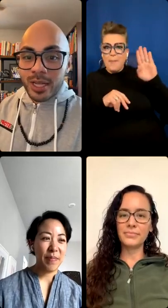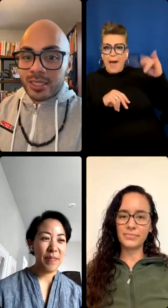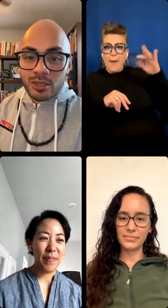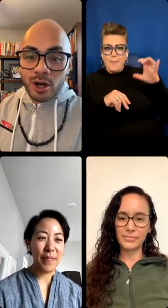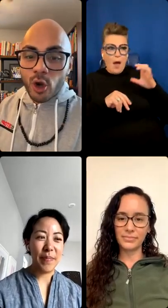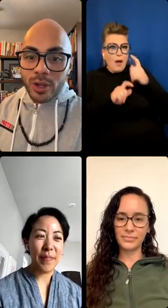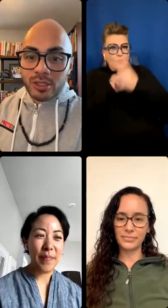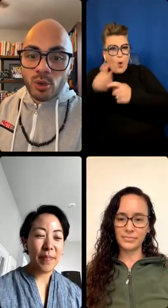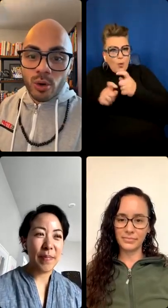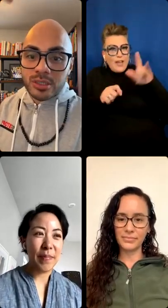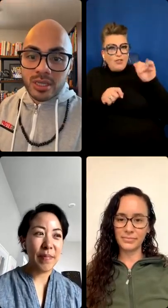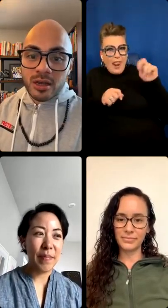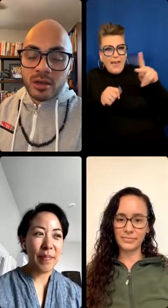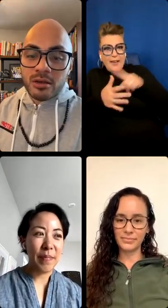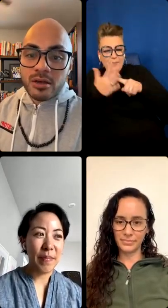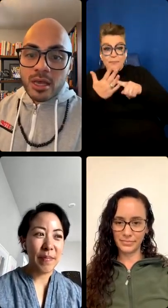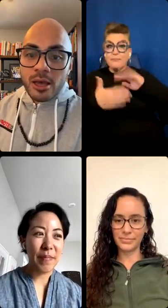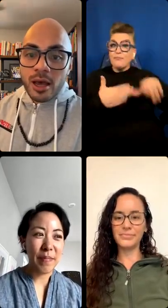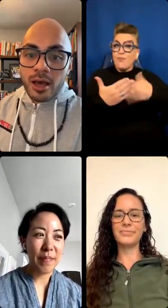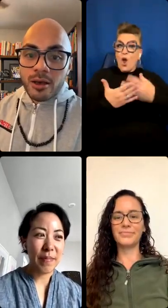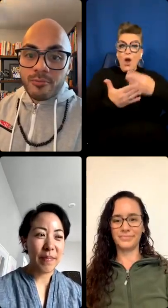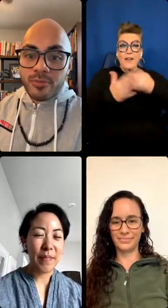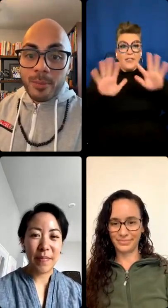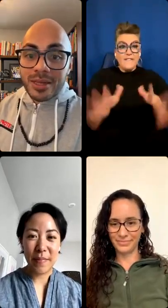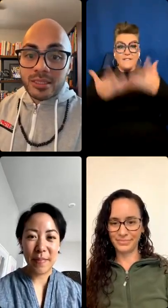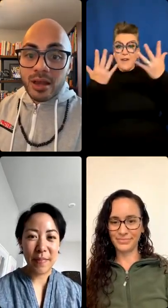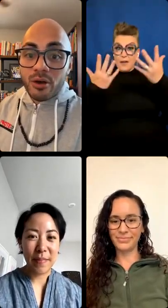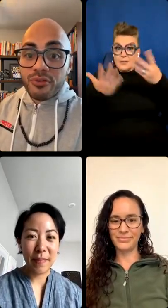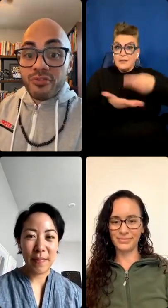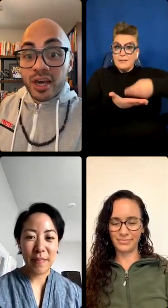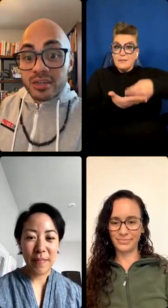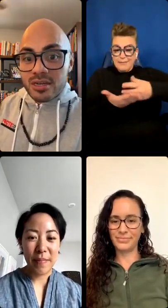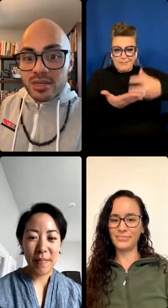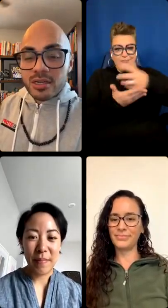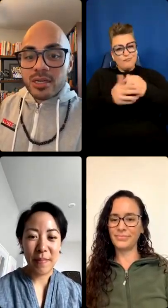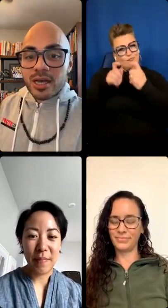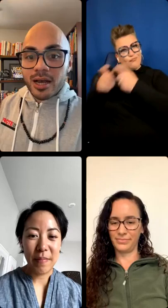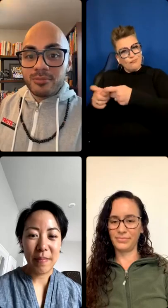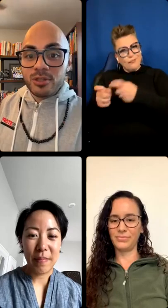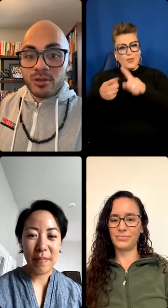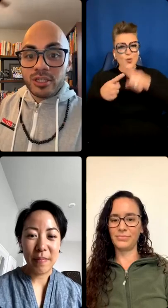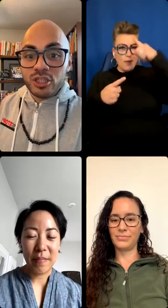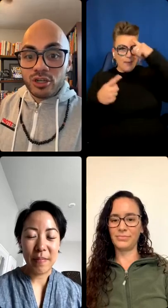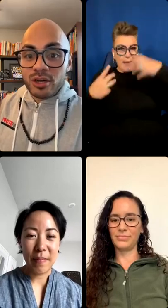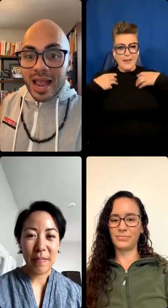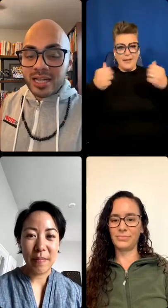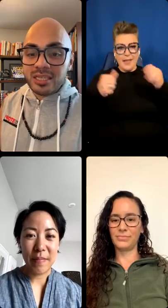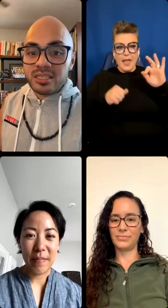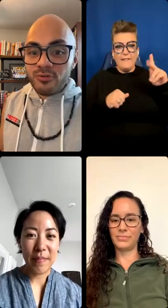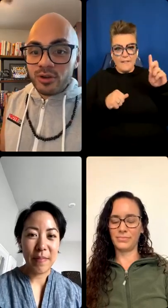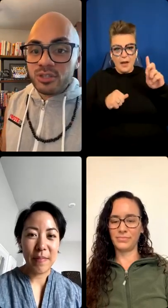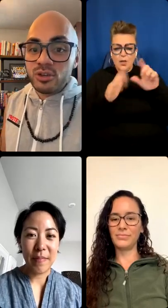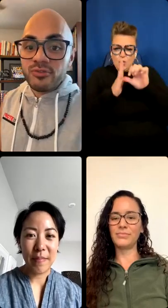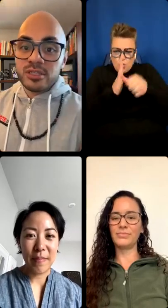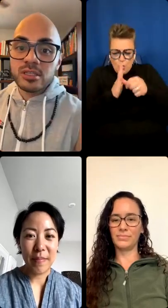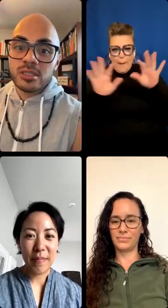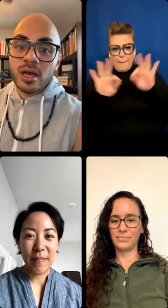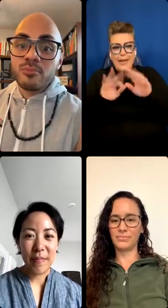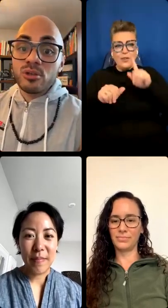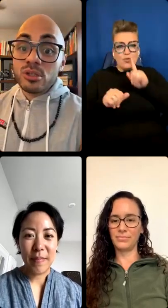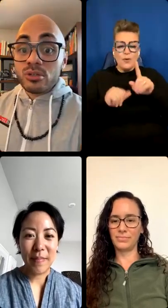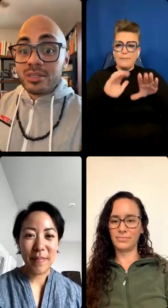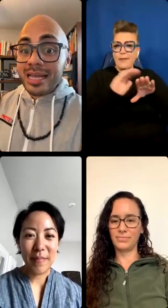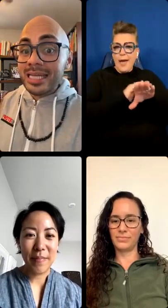funds raised are going towards the mental health fund to ensure access for